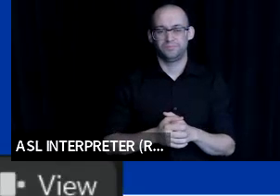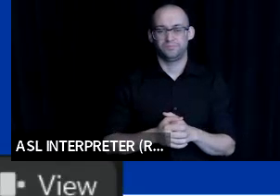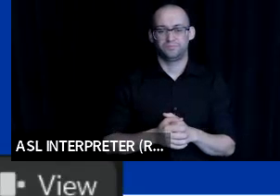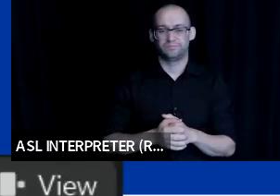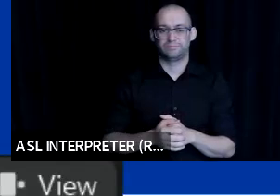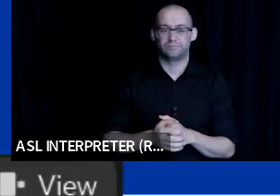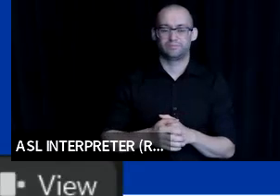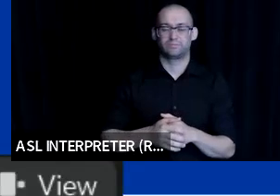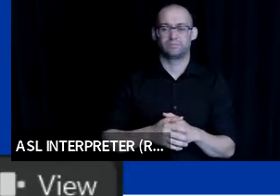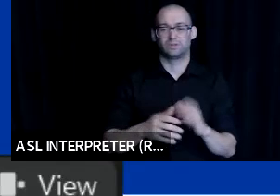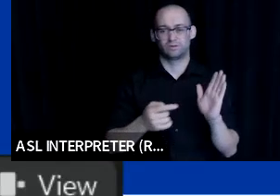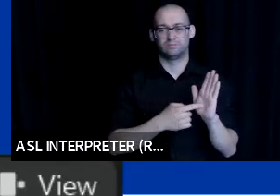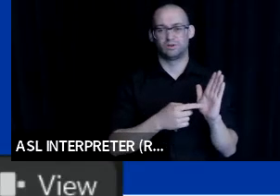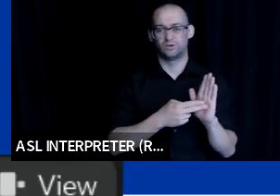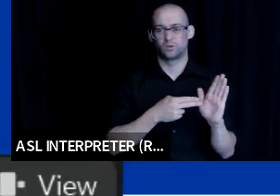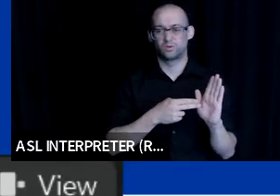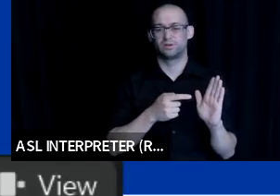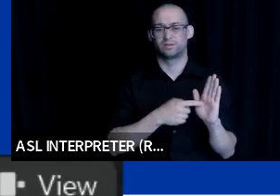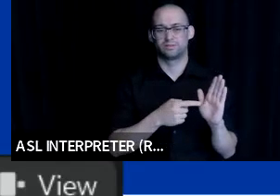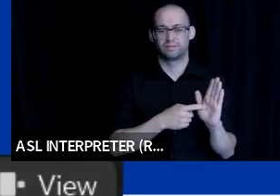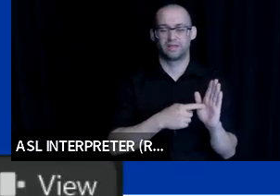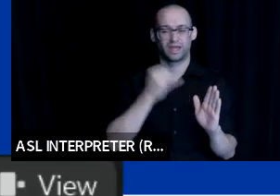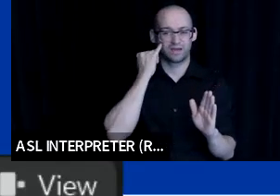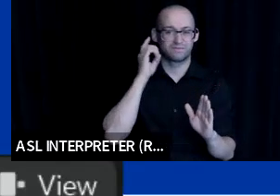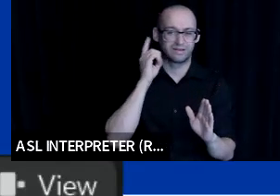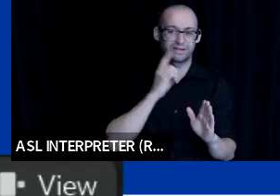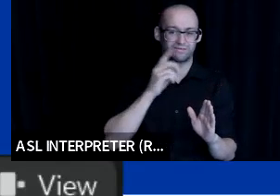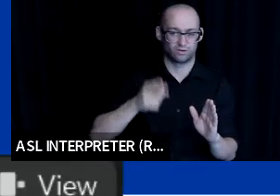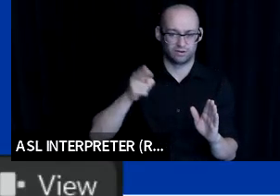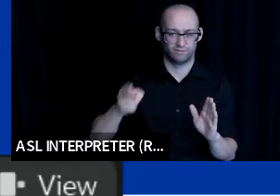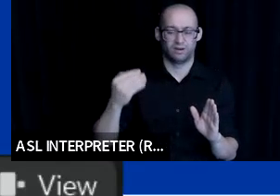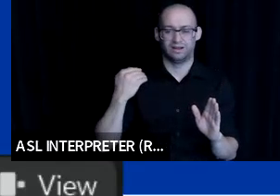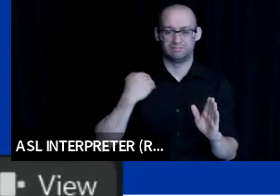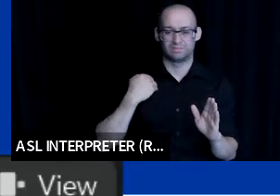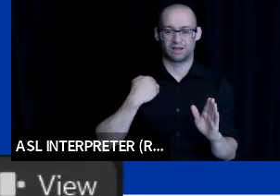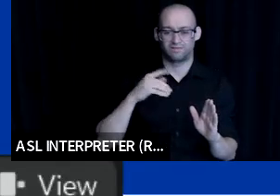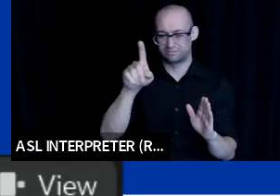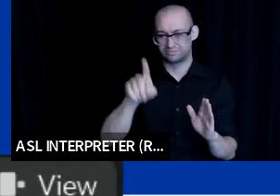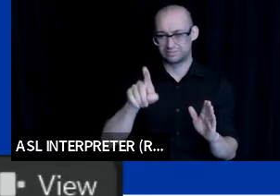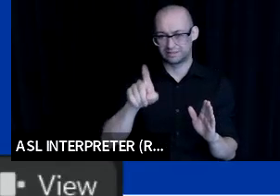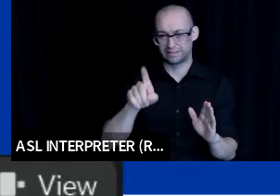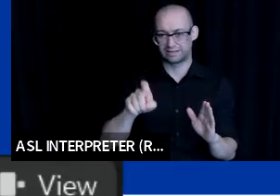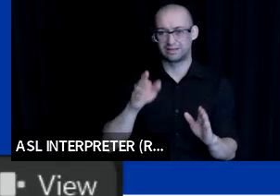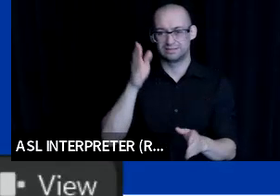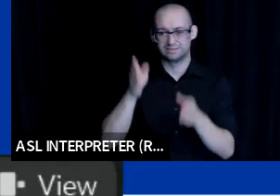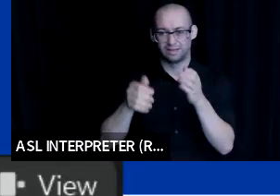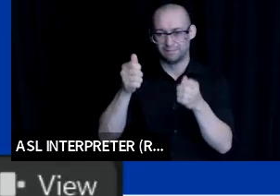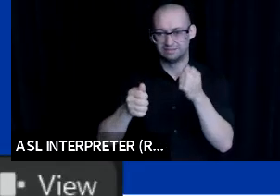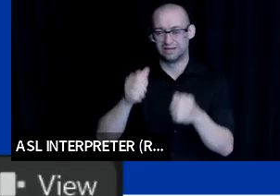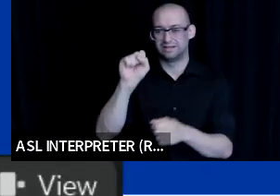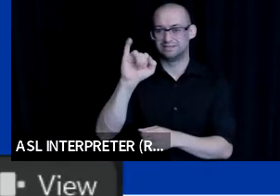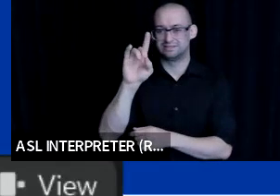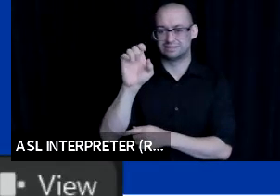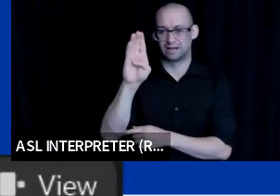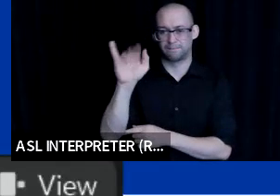A note for those of you who are deaf or hard of hearing, please select the side-by-side speaker mode to be able